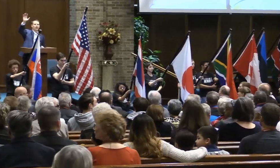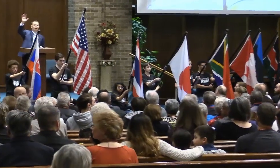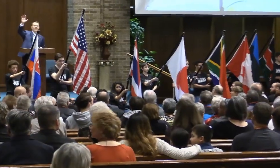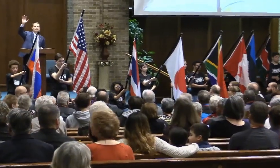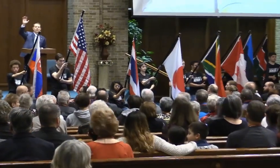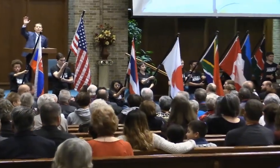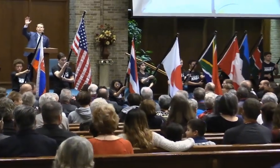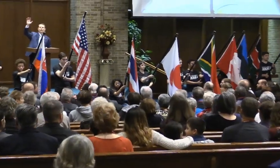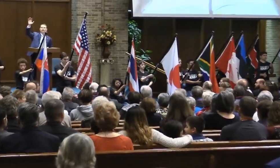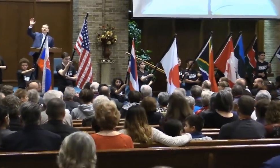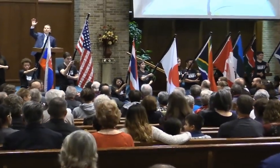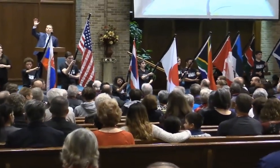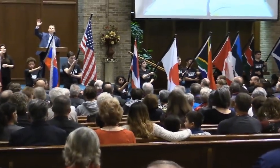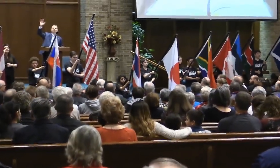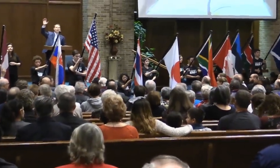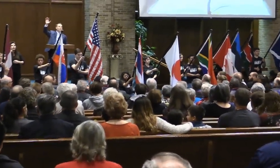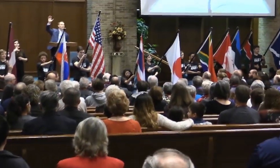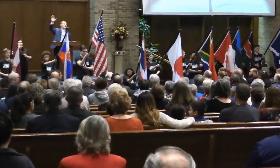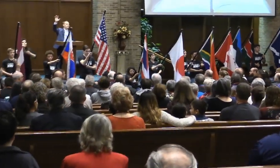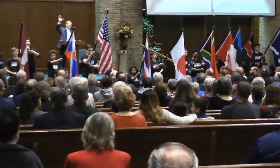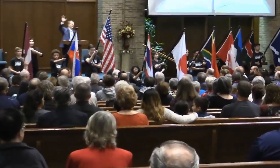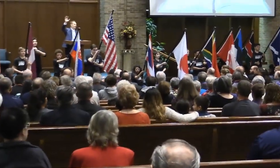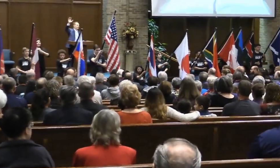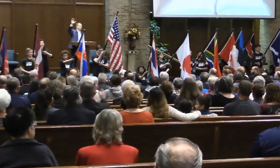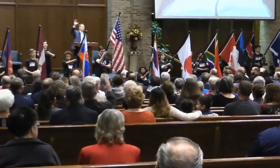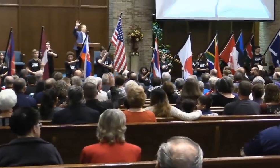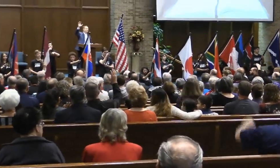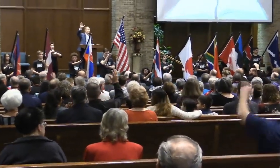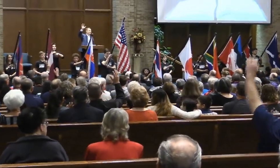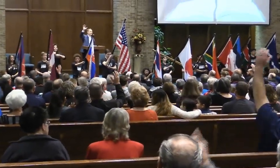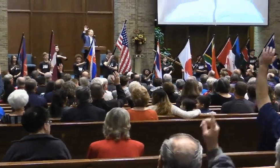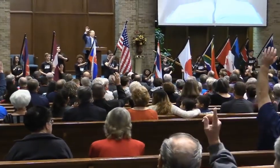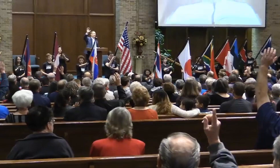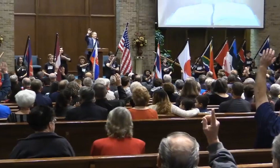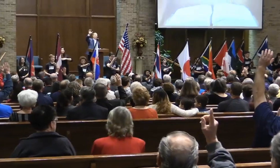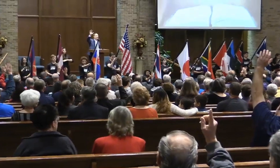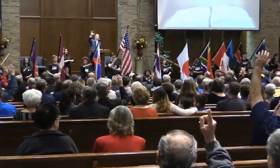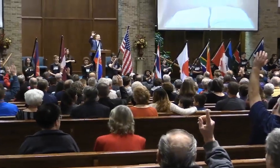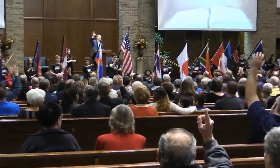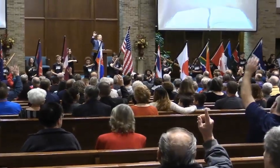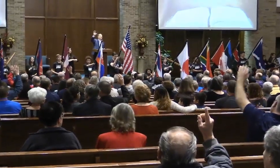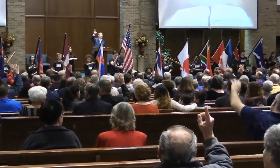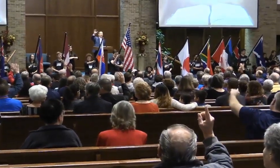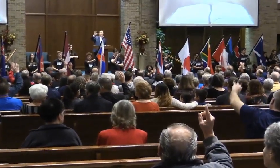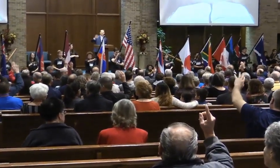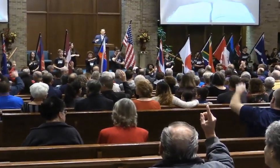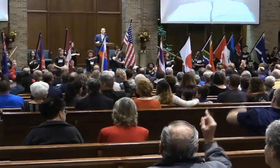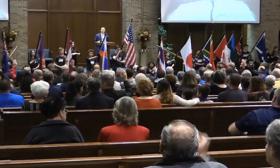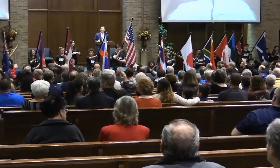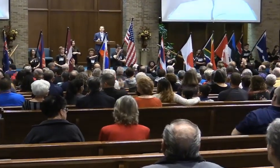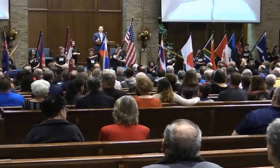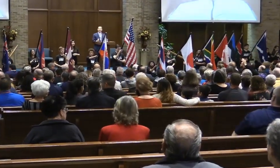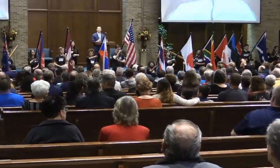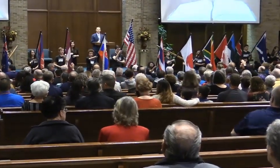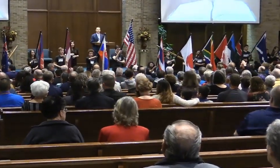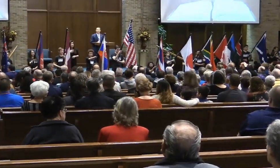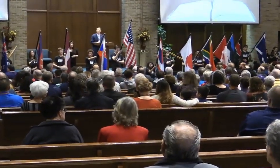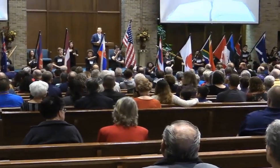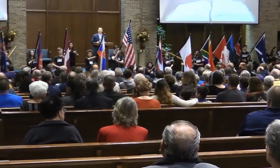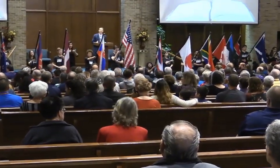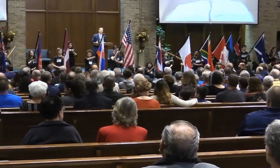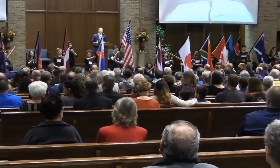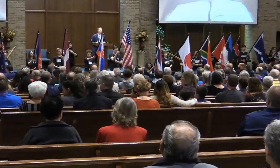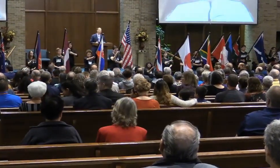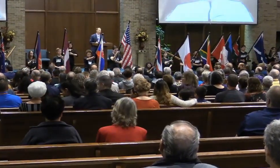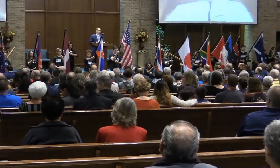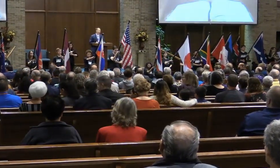Raise your hands if you're involved in full-time ministry. Yeah. And this is my challenge for you